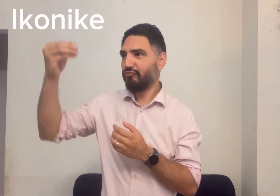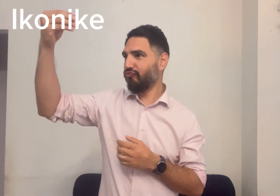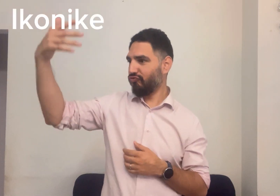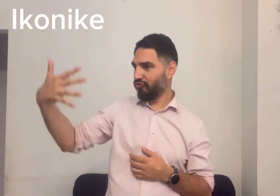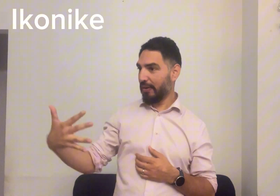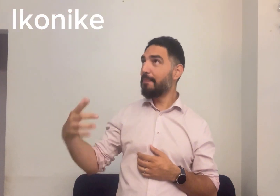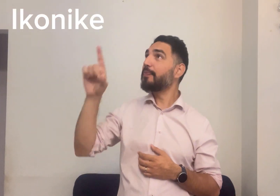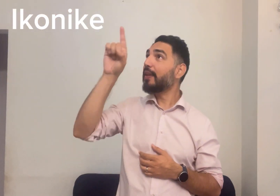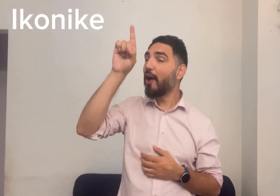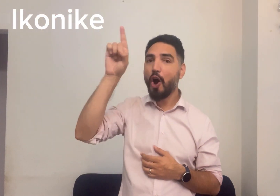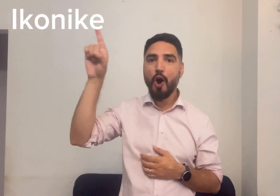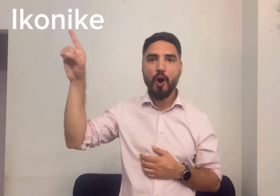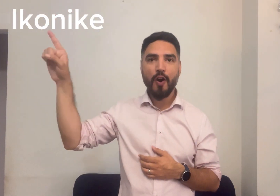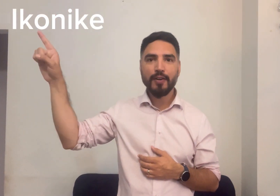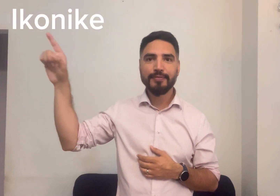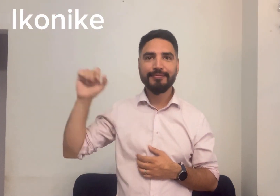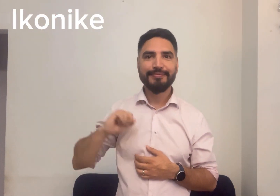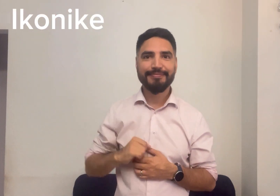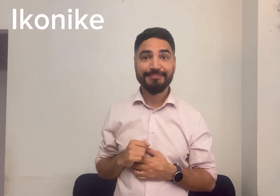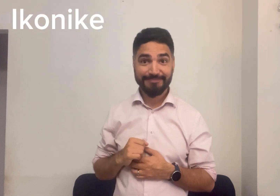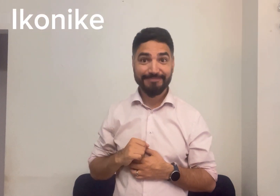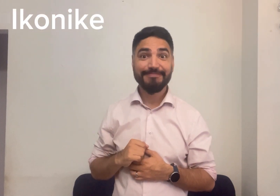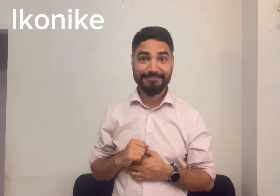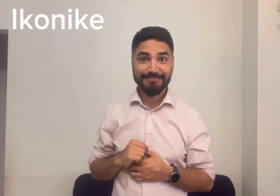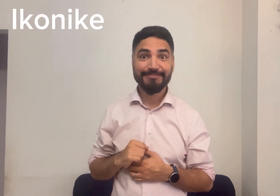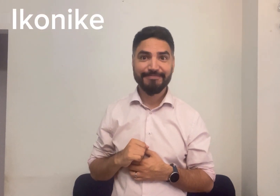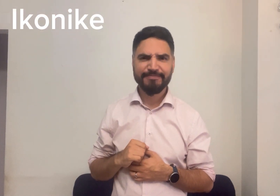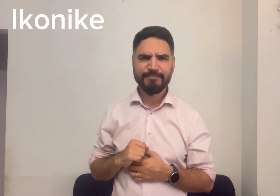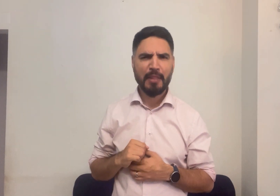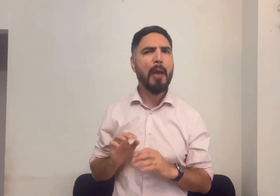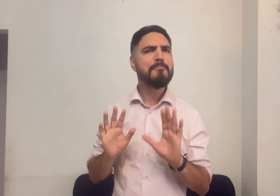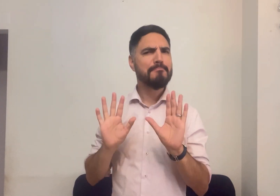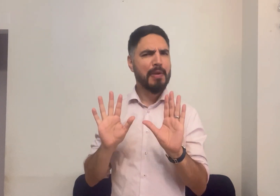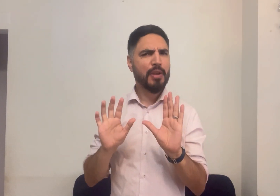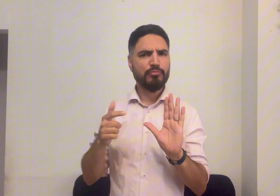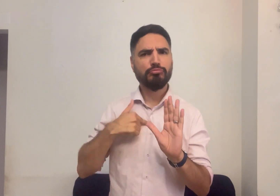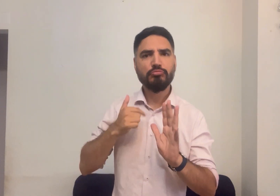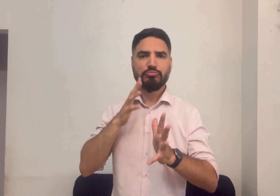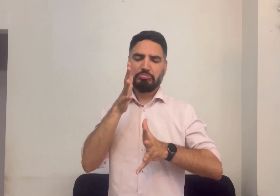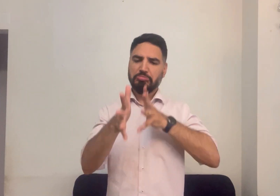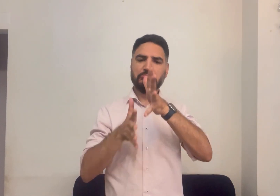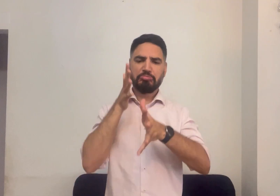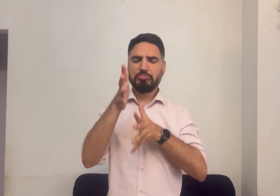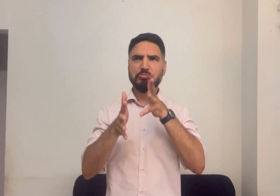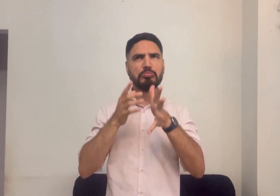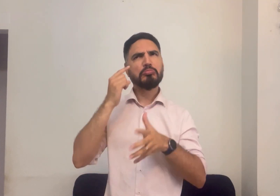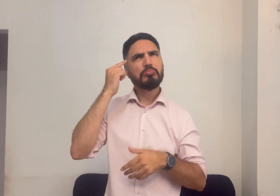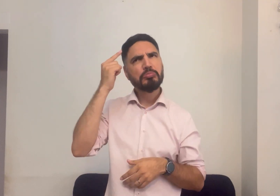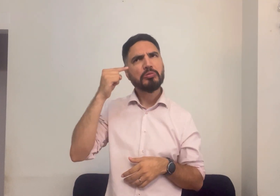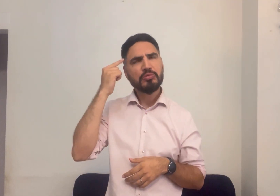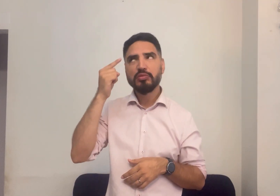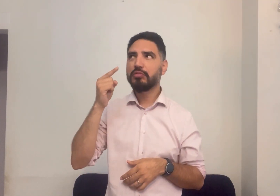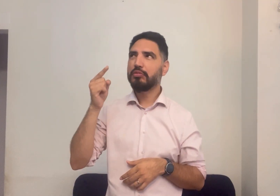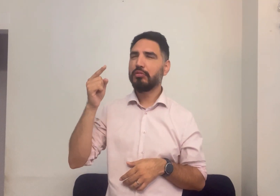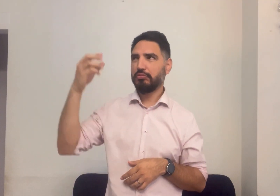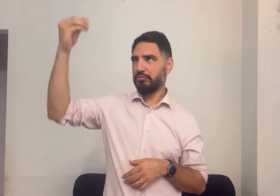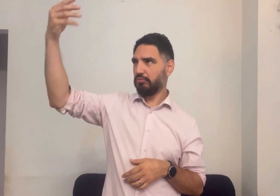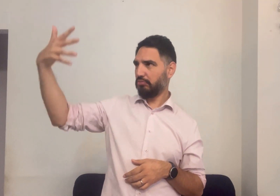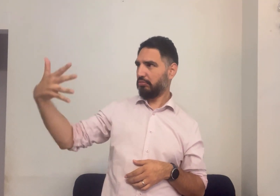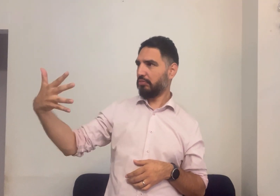of signs are what we call iconic signs. But careful, When talking about signs, it